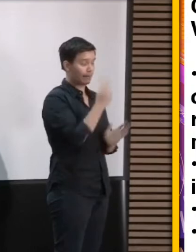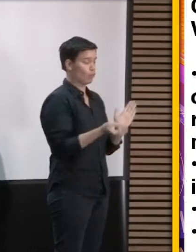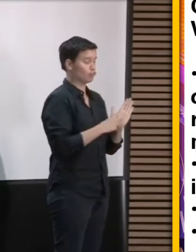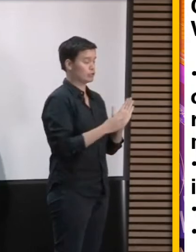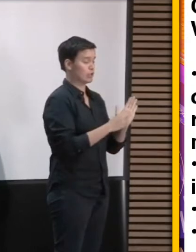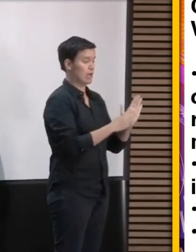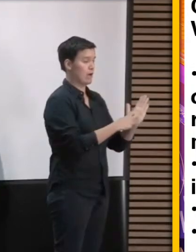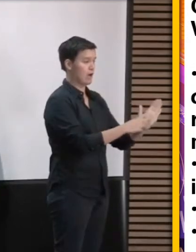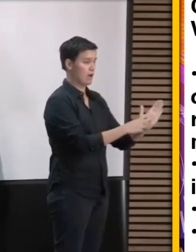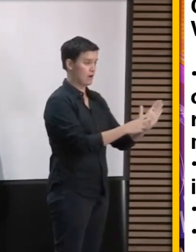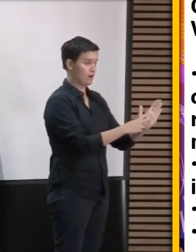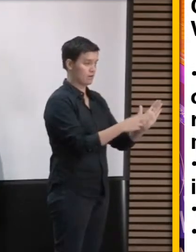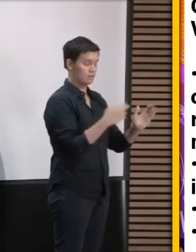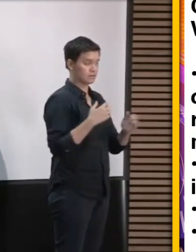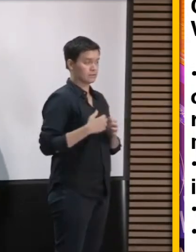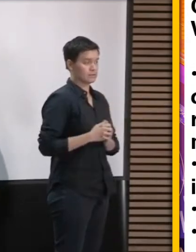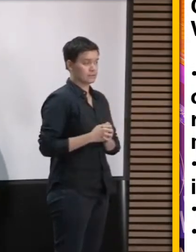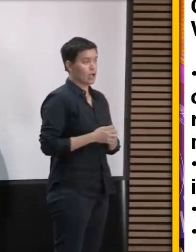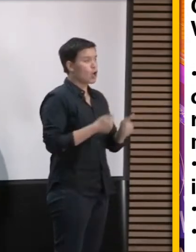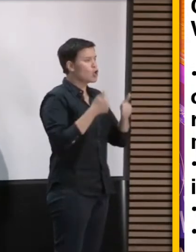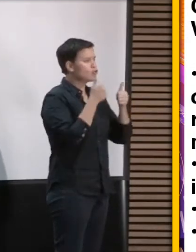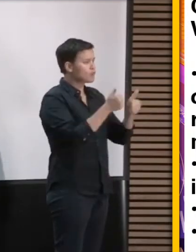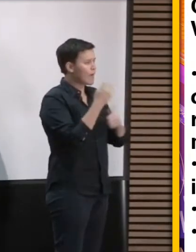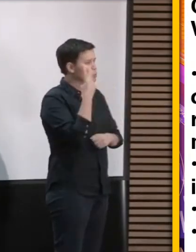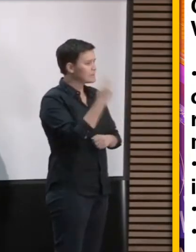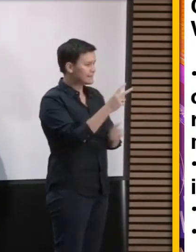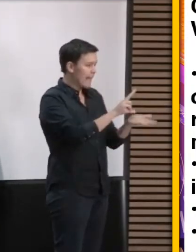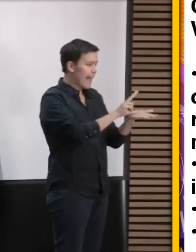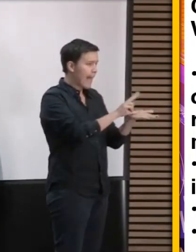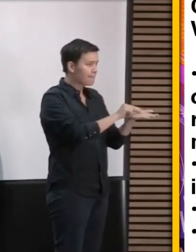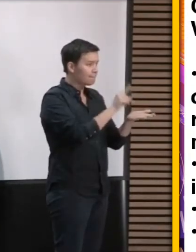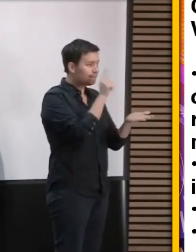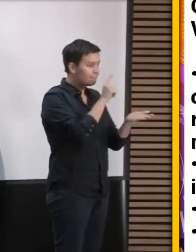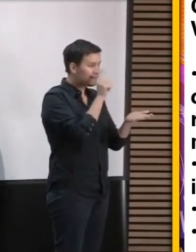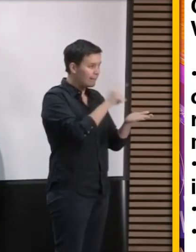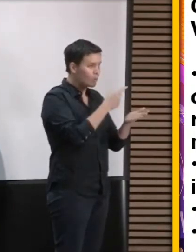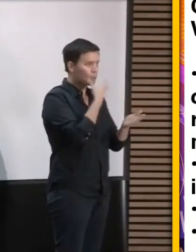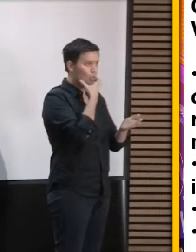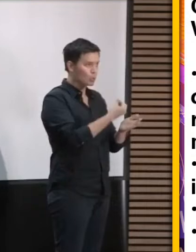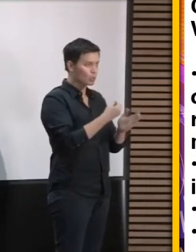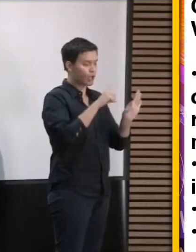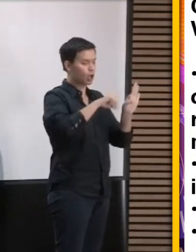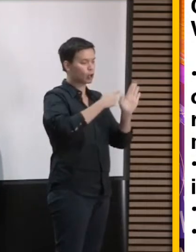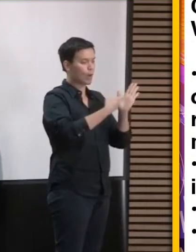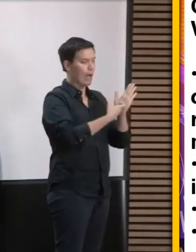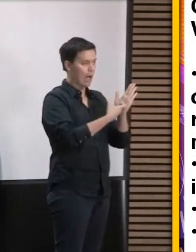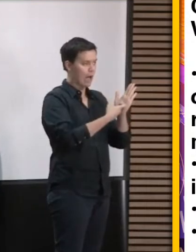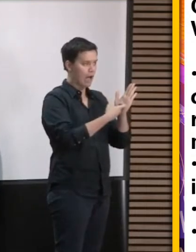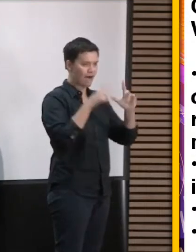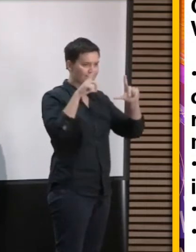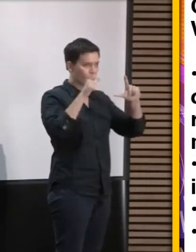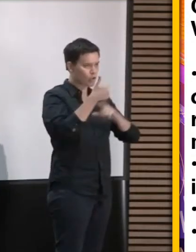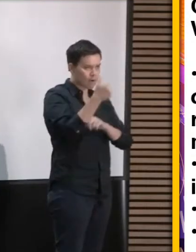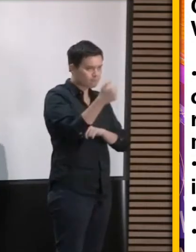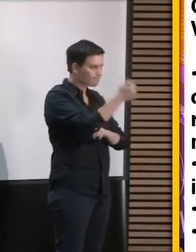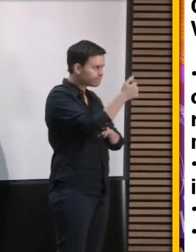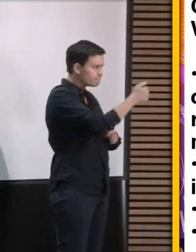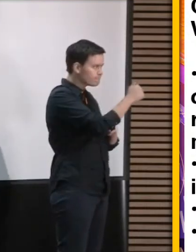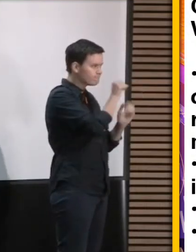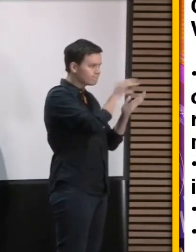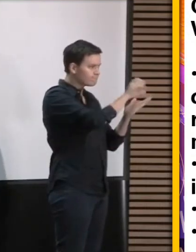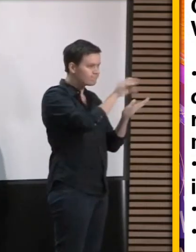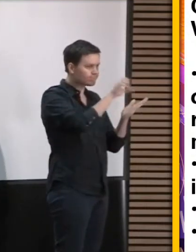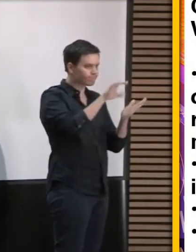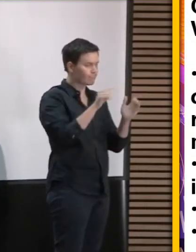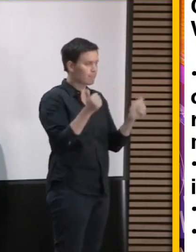1,556,138. It's great to see people using the app and of course businesses displaying the QR code, and just a plea to businesses, remember